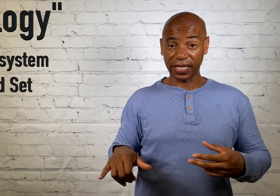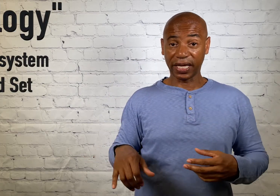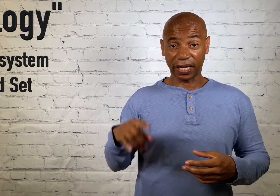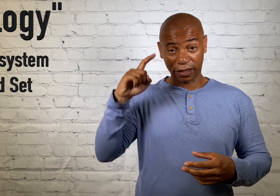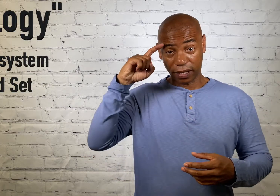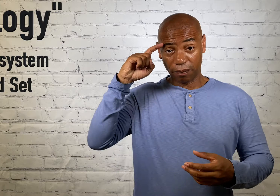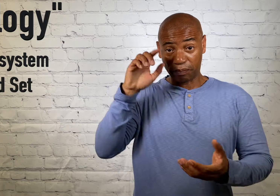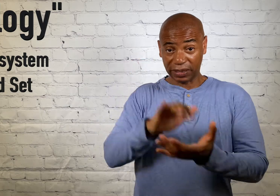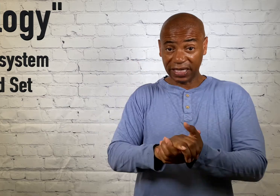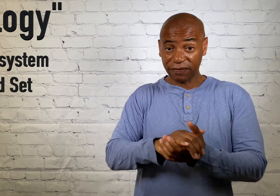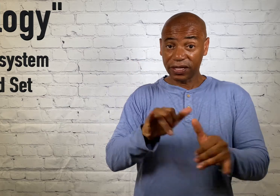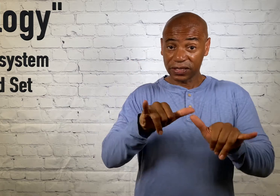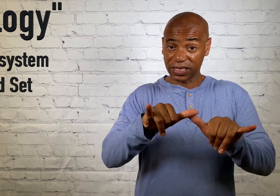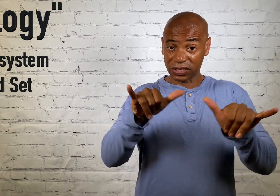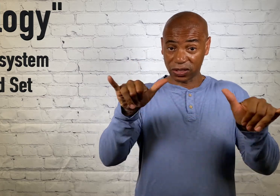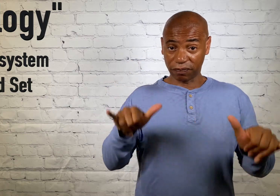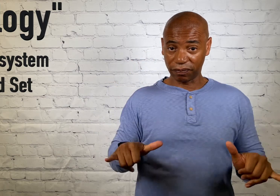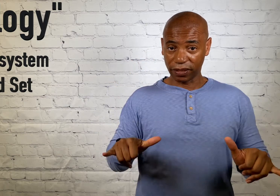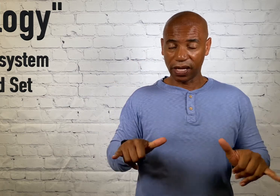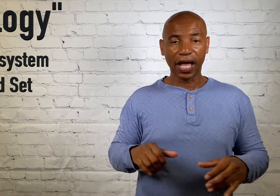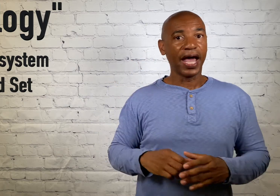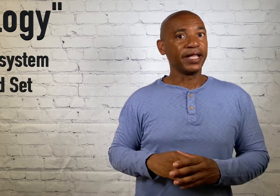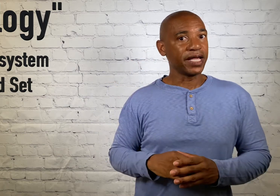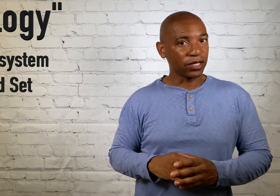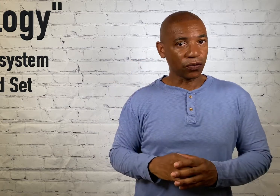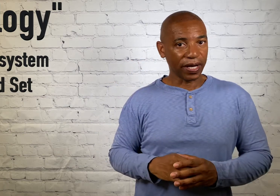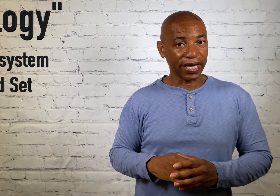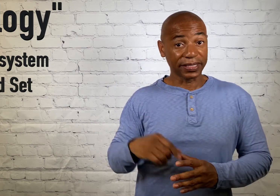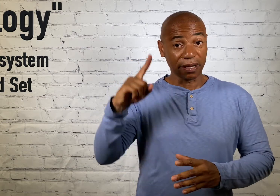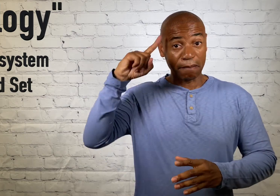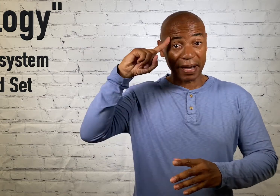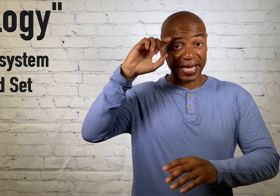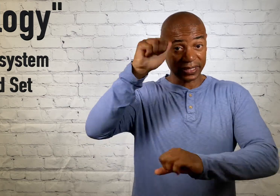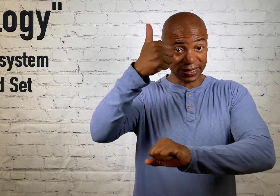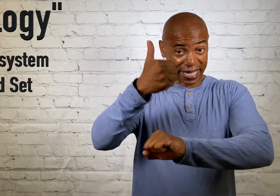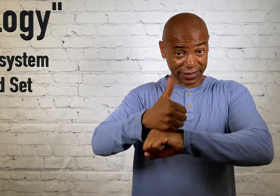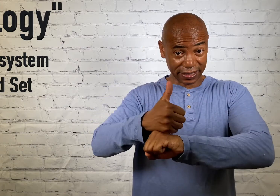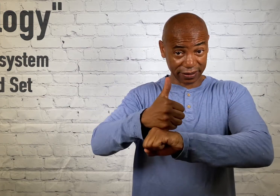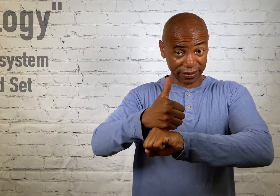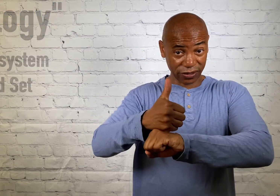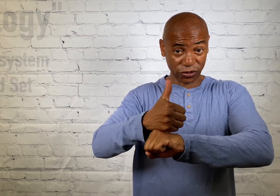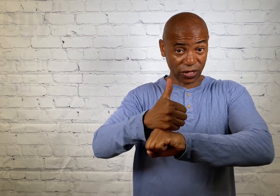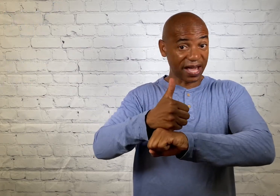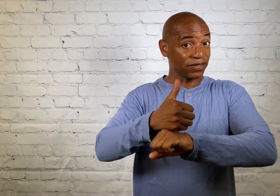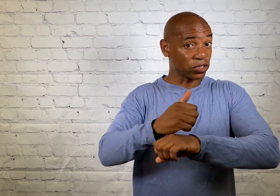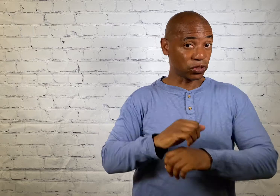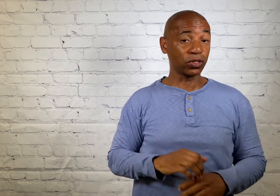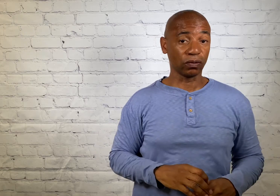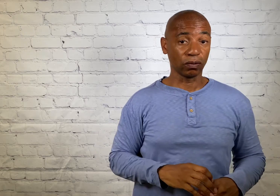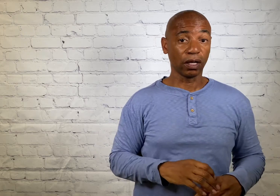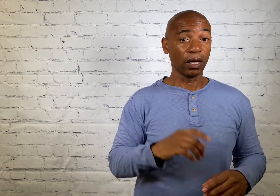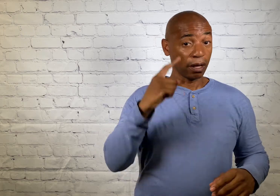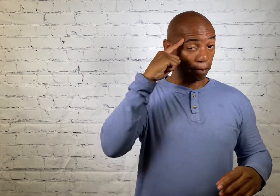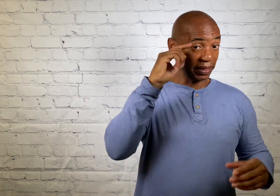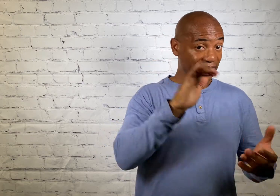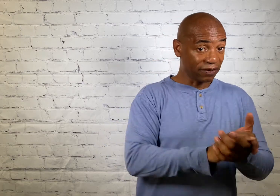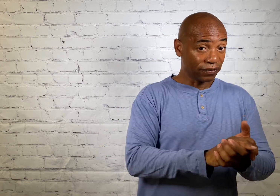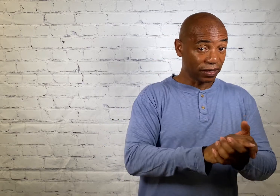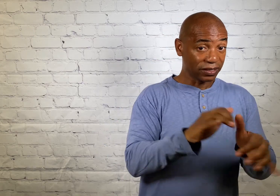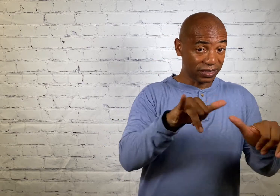again. Belief system. And the other way is mindset. So you have these two, belief